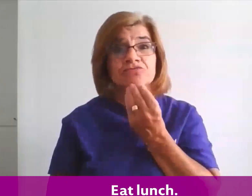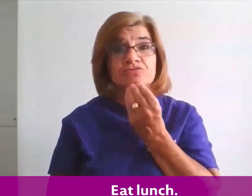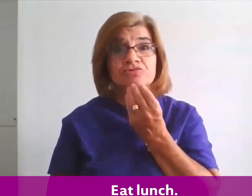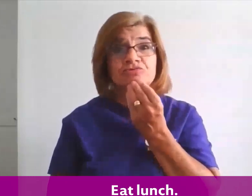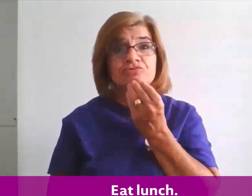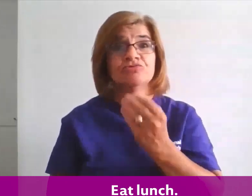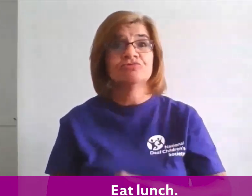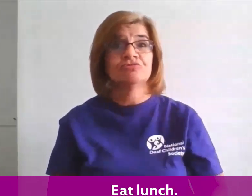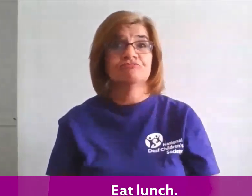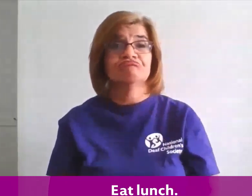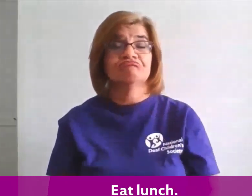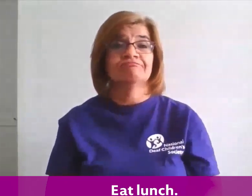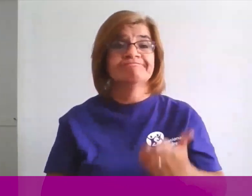Eat lunch.